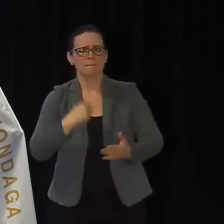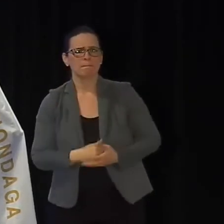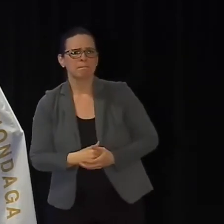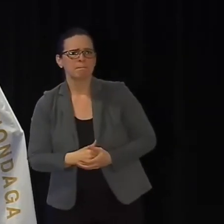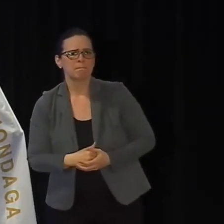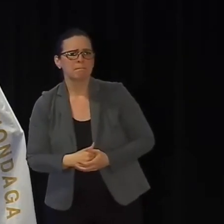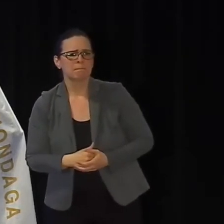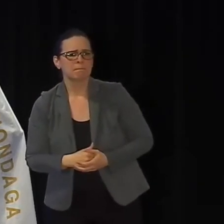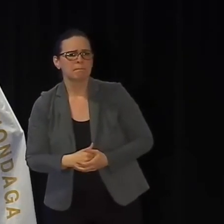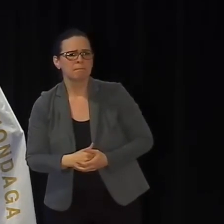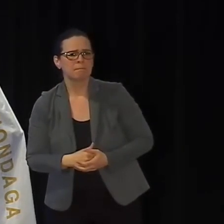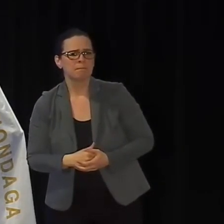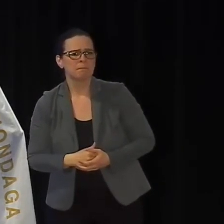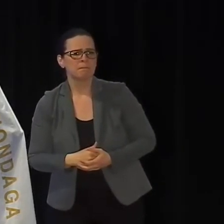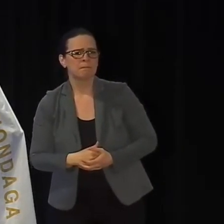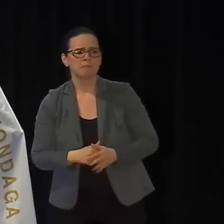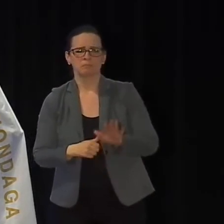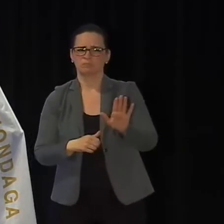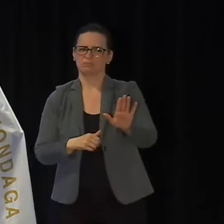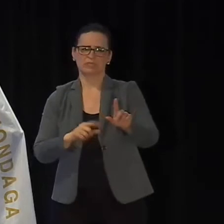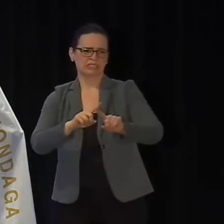those are different problems, right? So